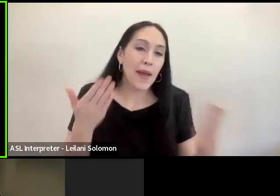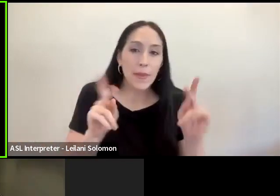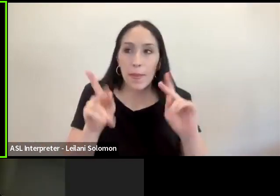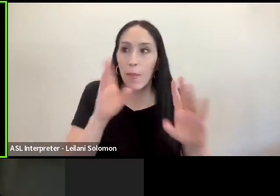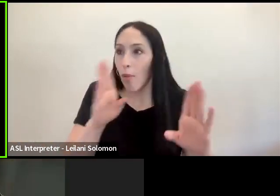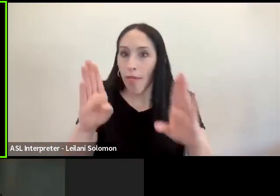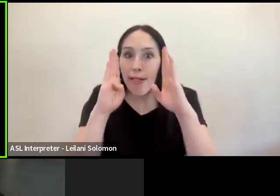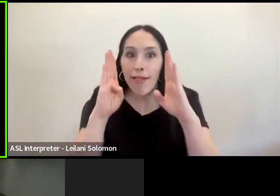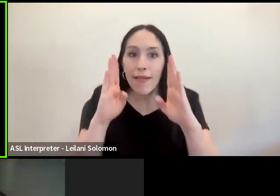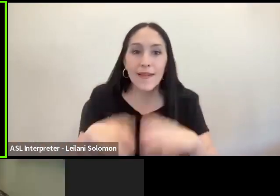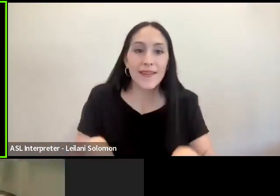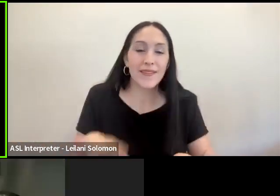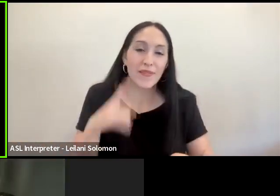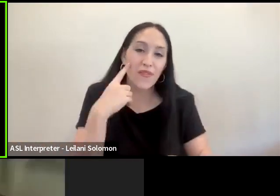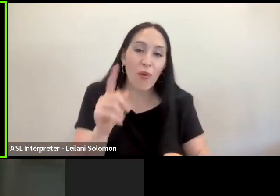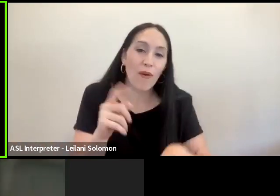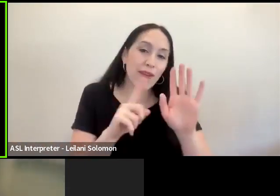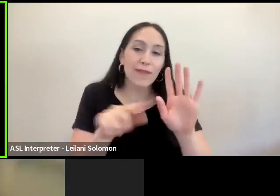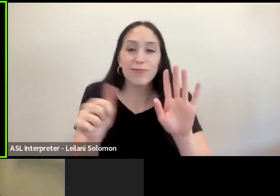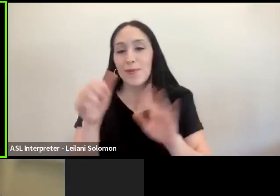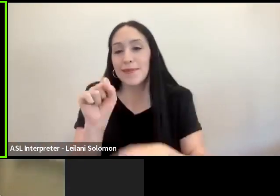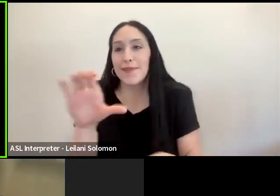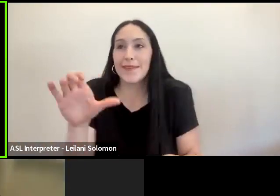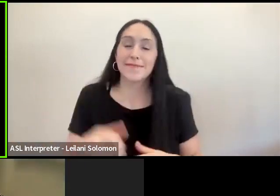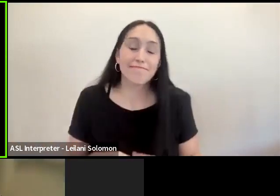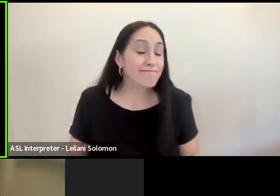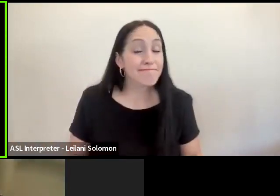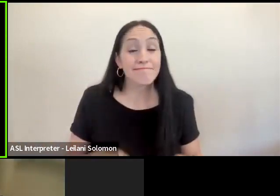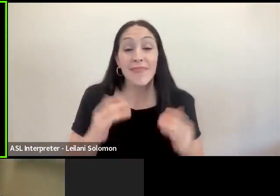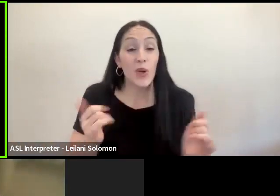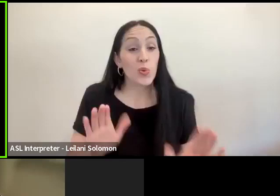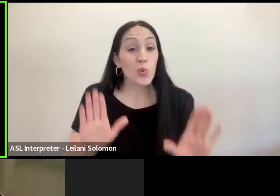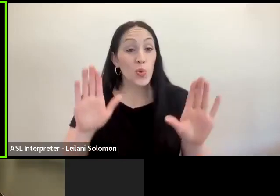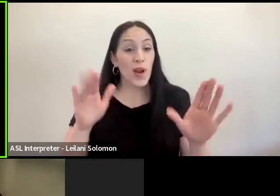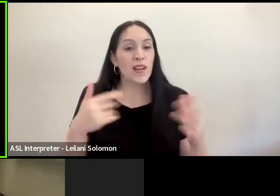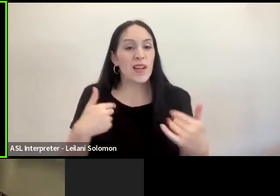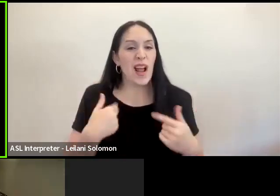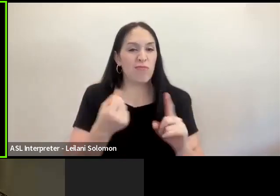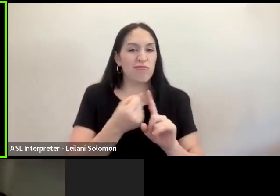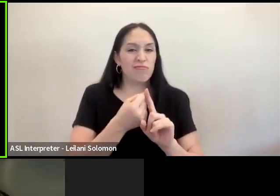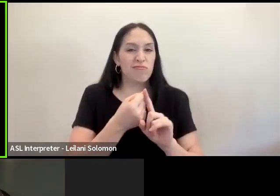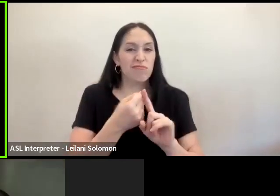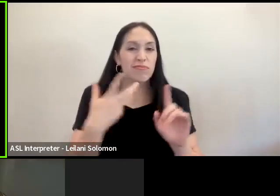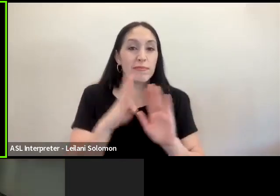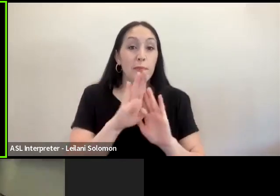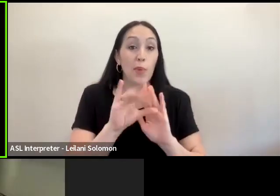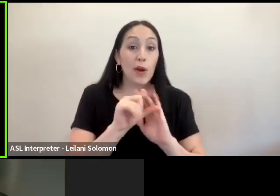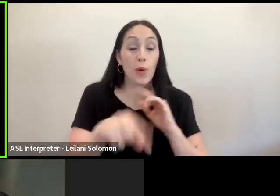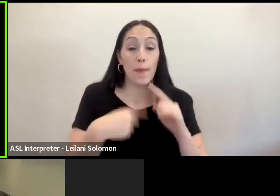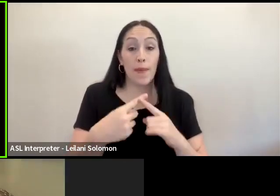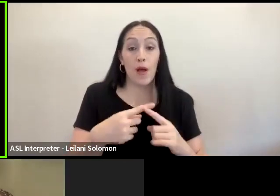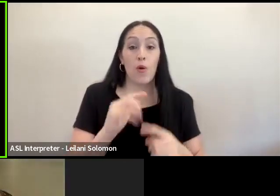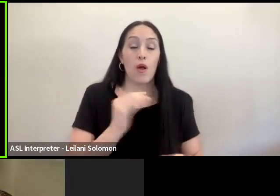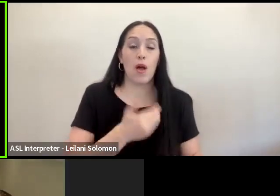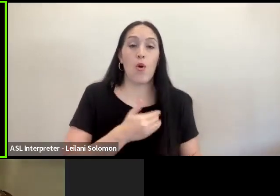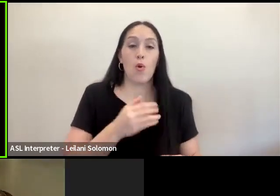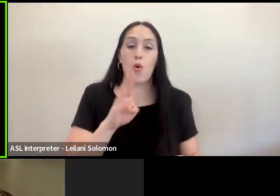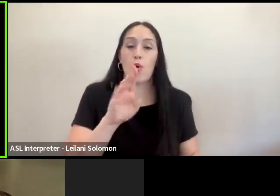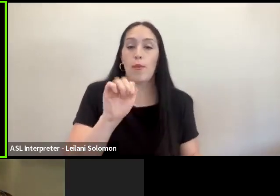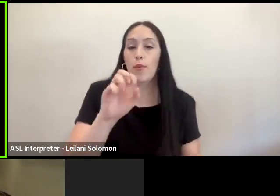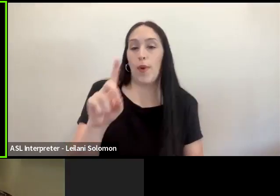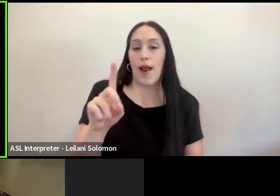So, well, great. So I'll give you a little bit of background about our brand ambassador program and why we love Samantha so